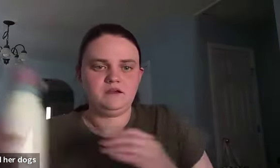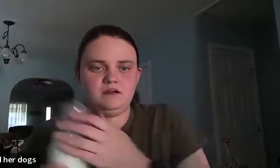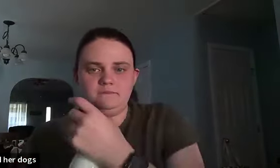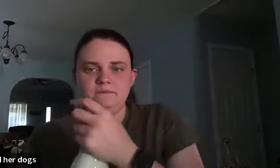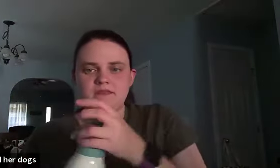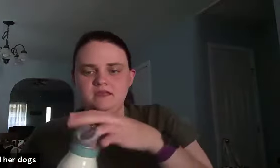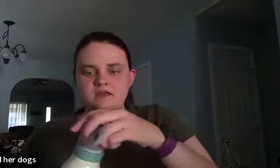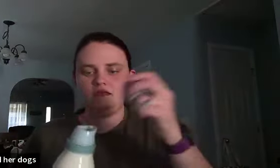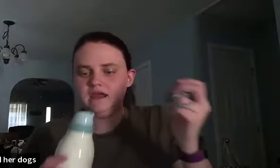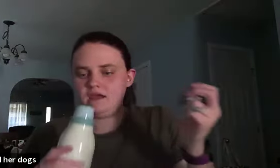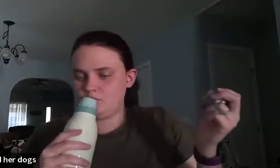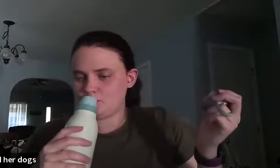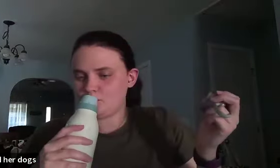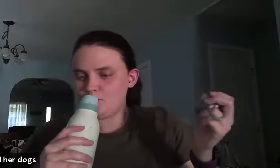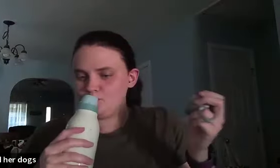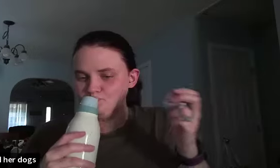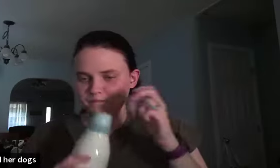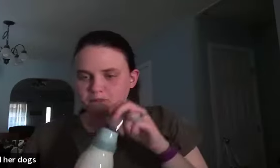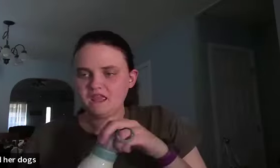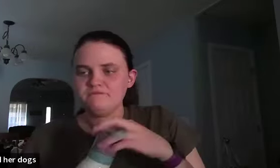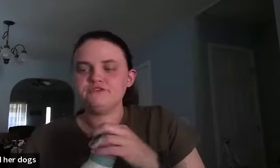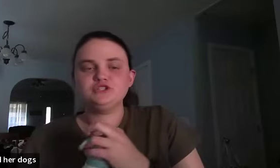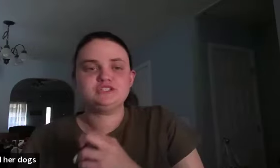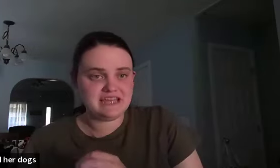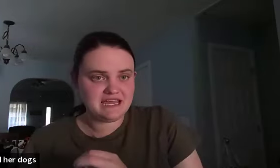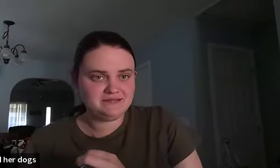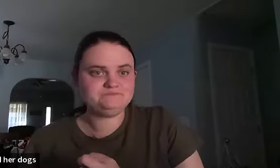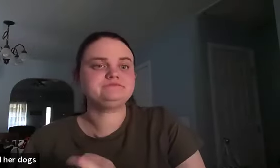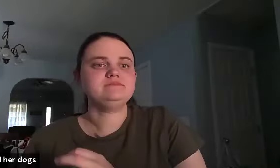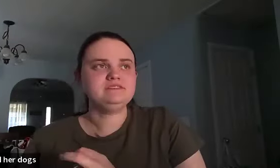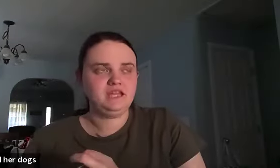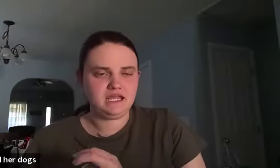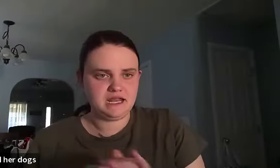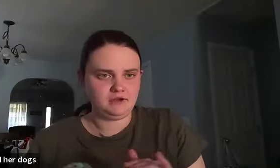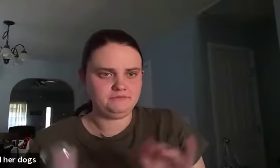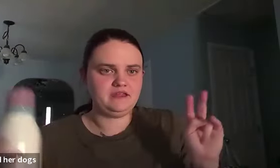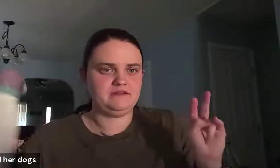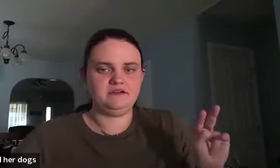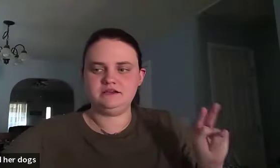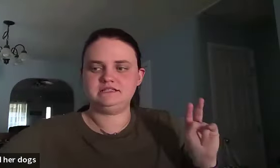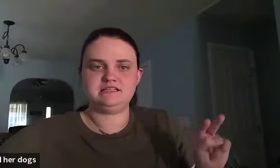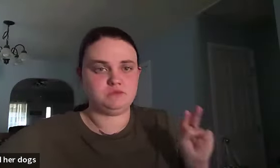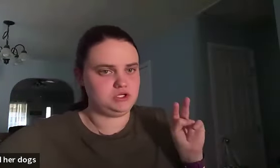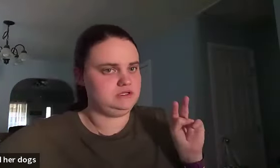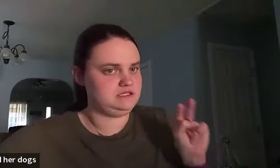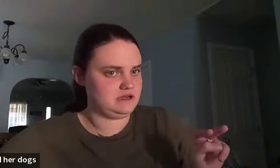All right. Now, for today and now, they have very similar